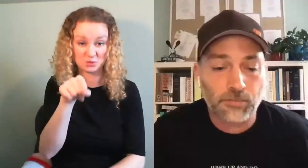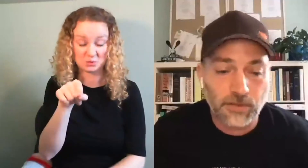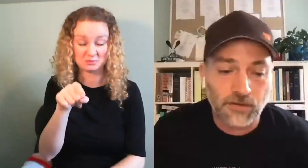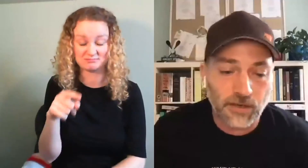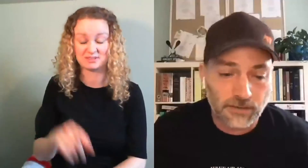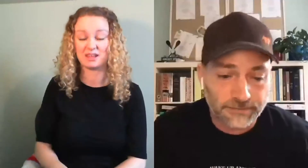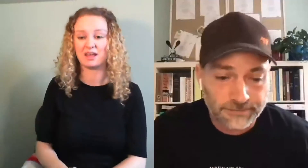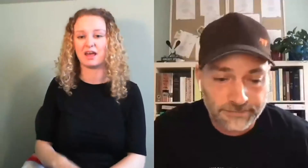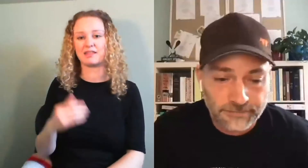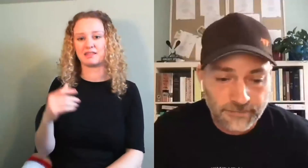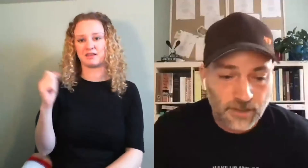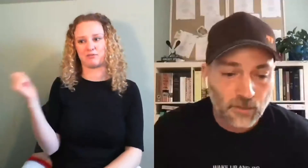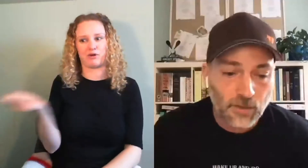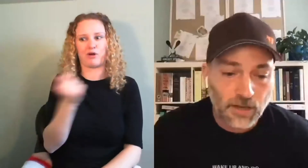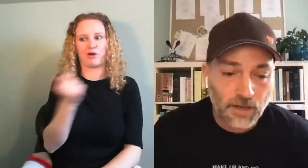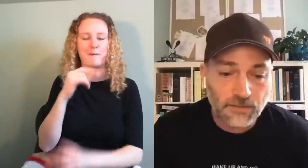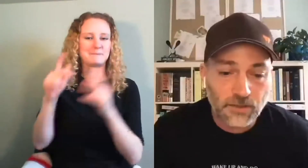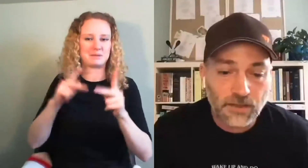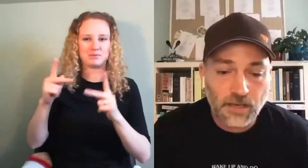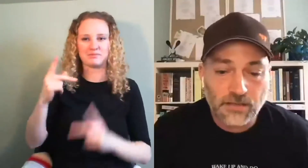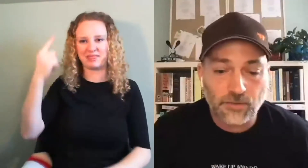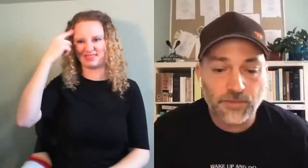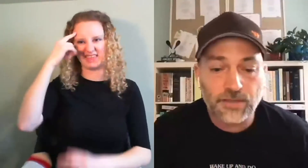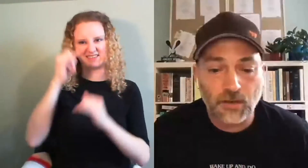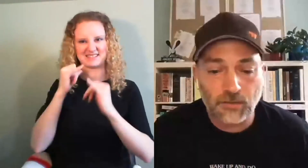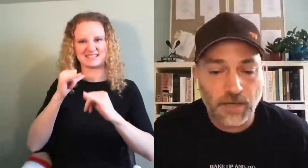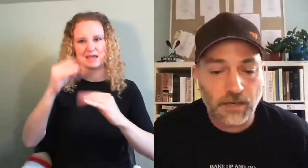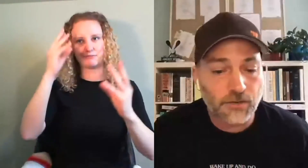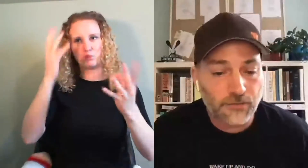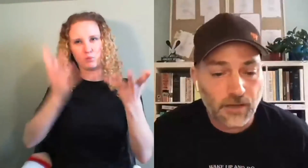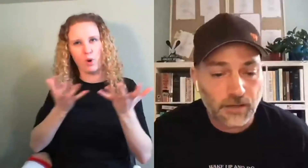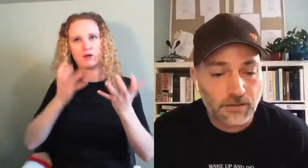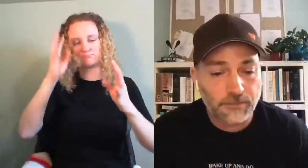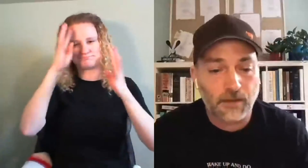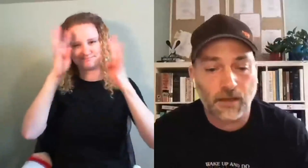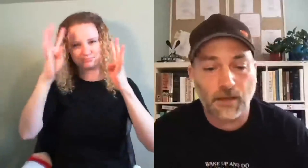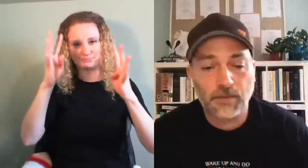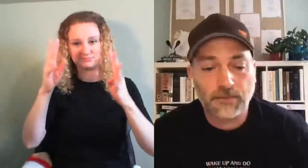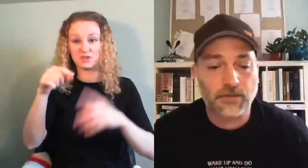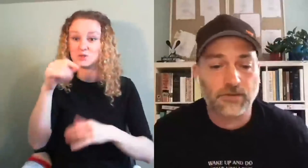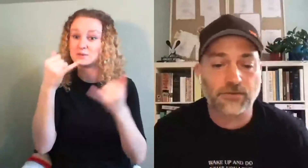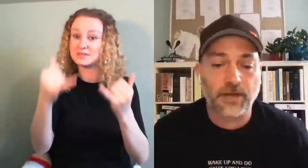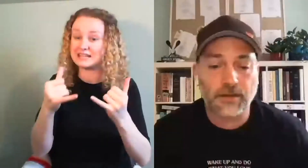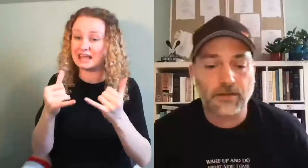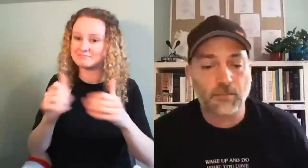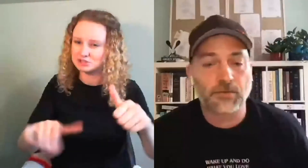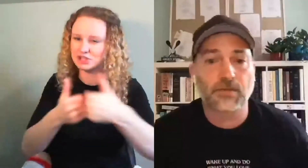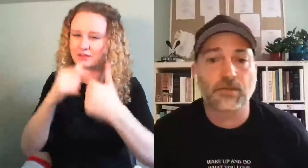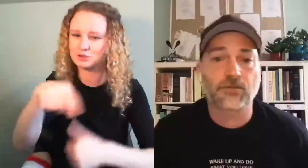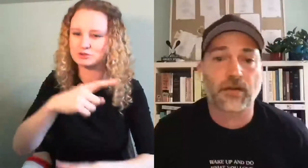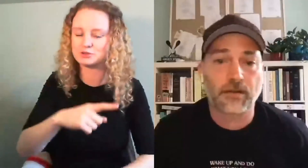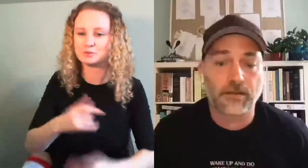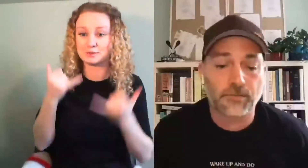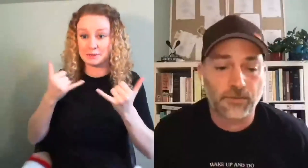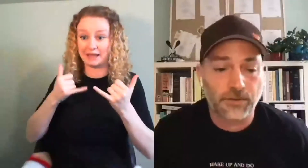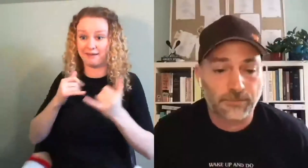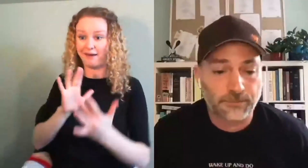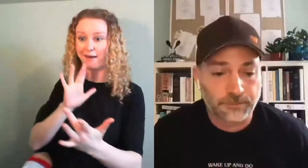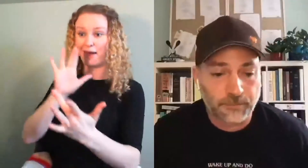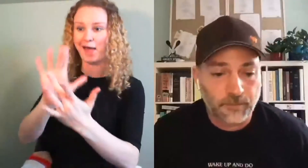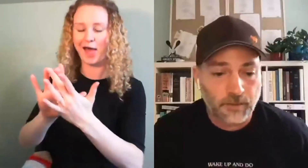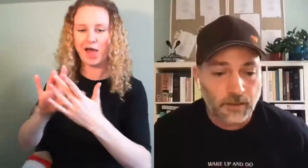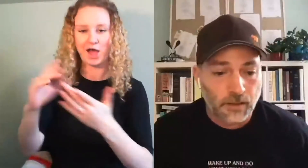we're all pretty great. What I ask of you today is to reach out and make a new friend. I believe that there's strength in numbers and strength in